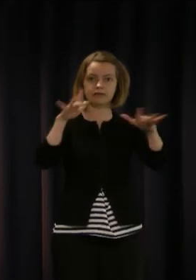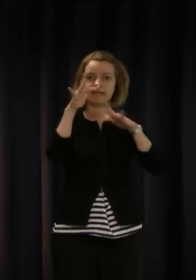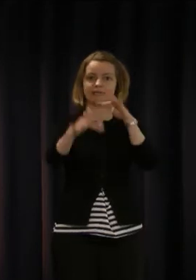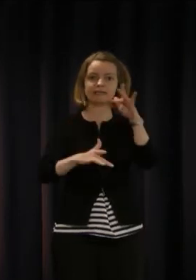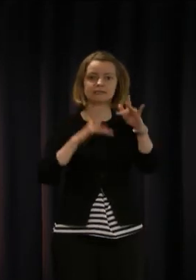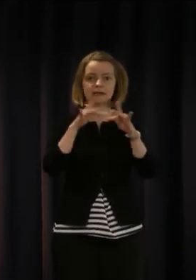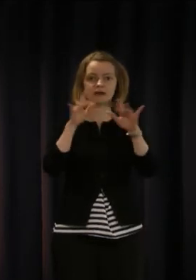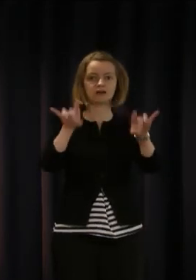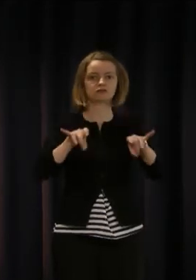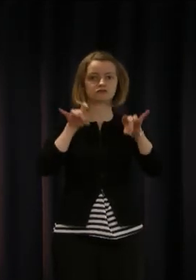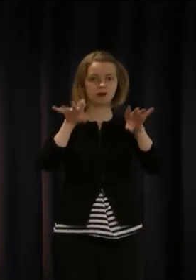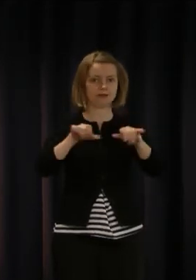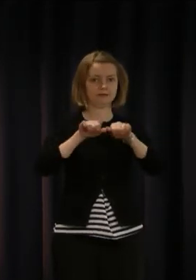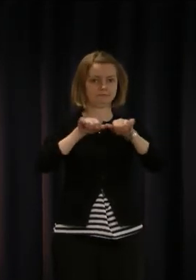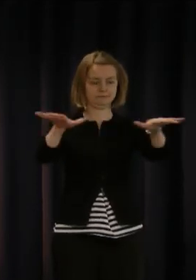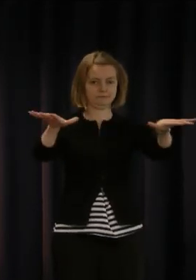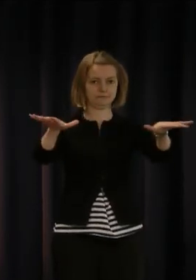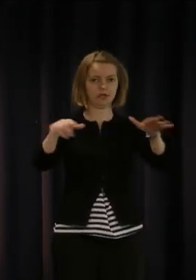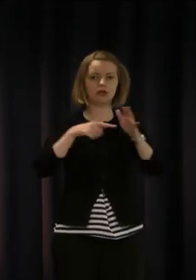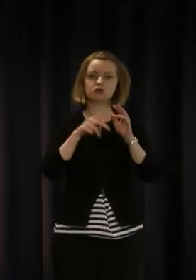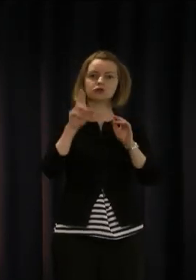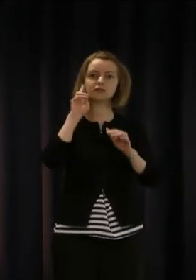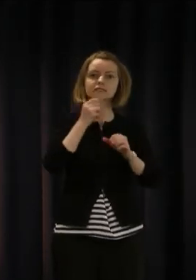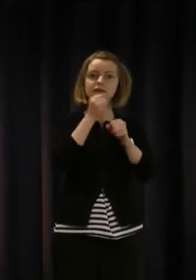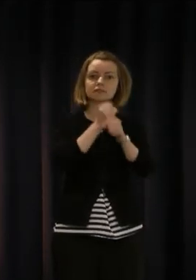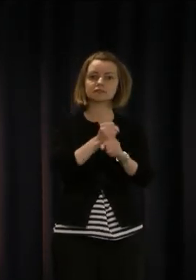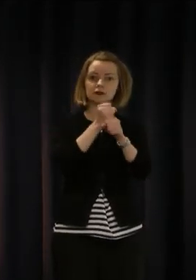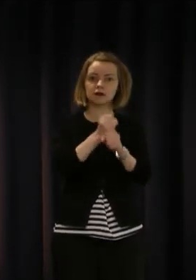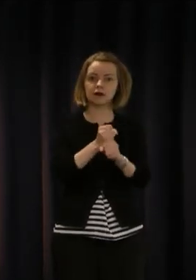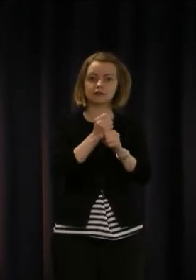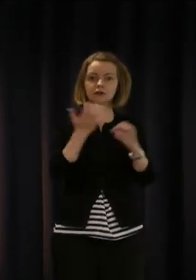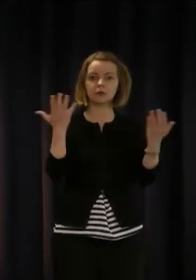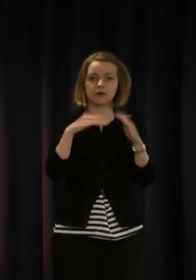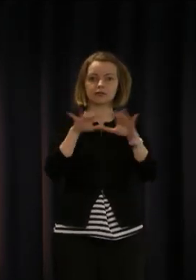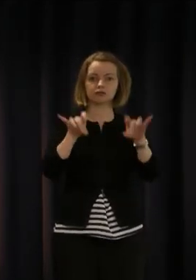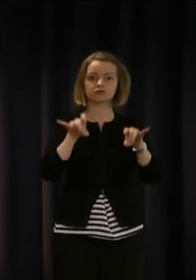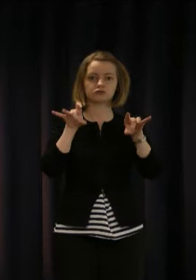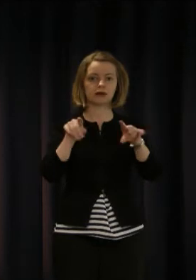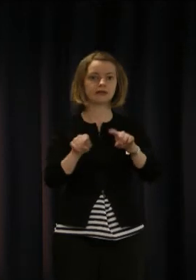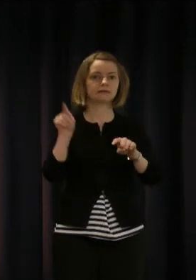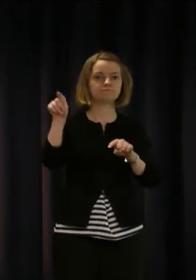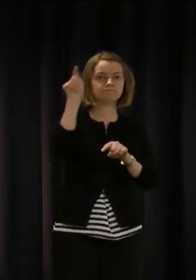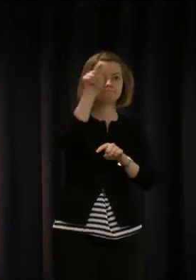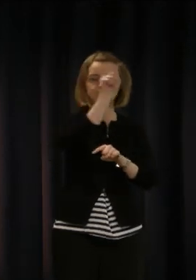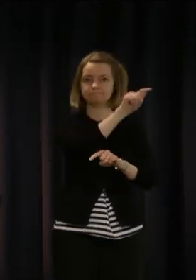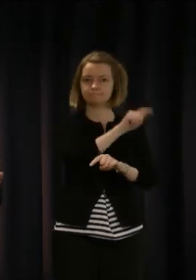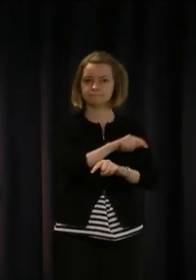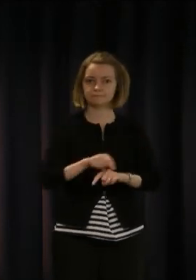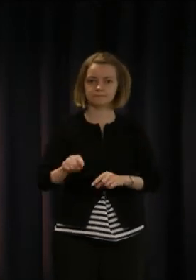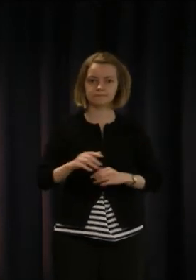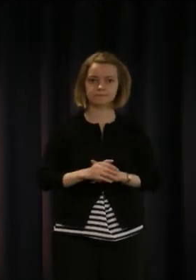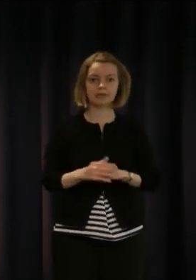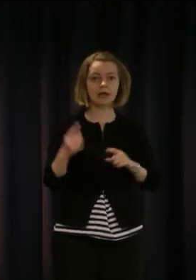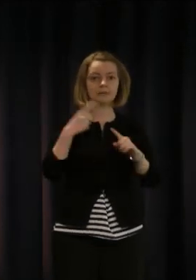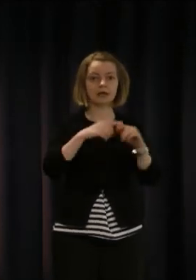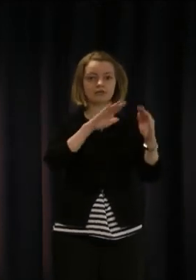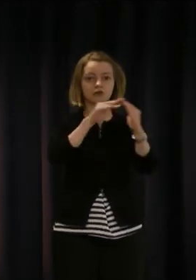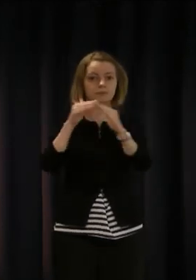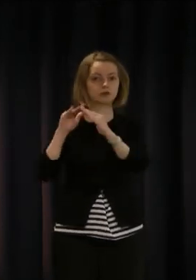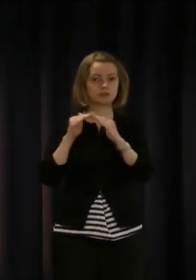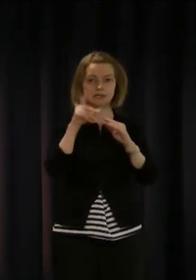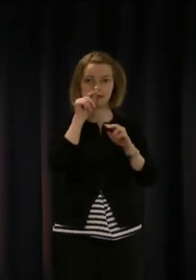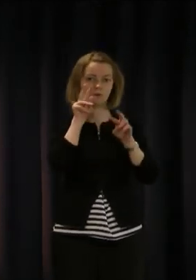nationally to deaf societies and services across the country and community